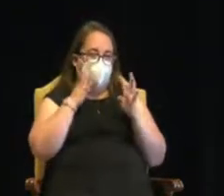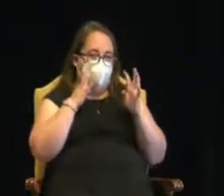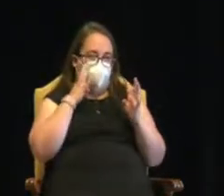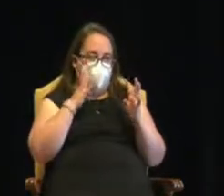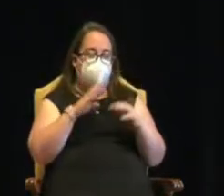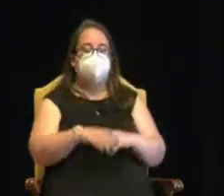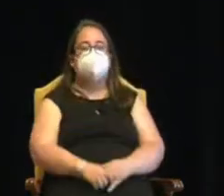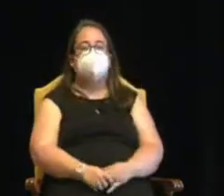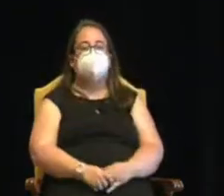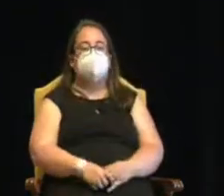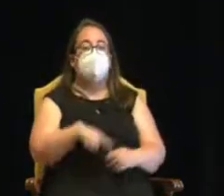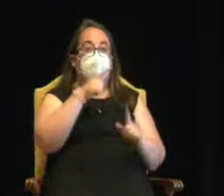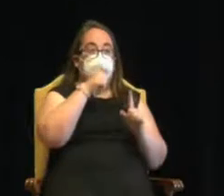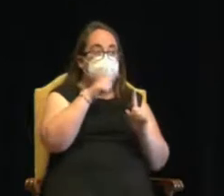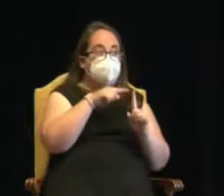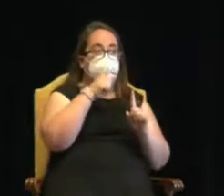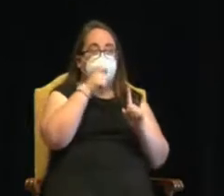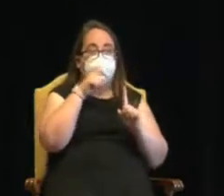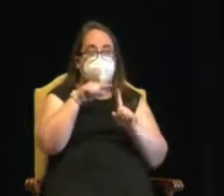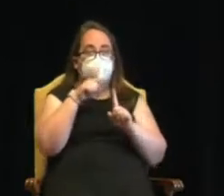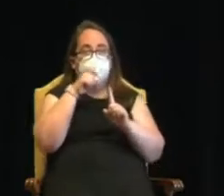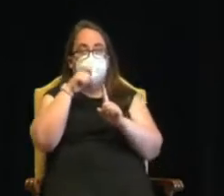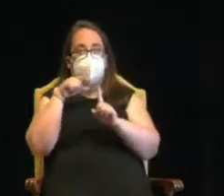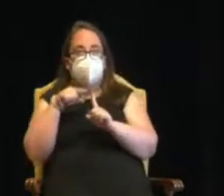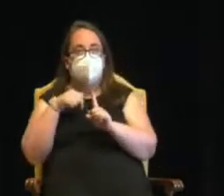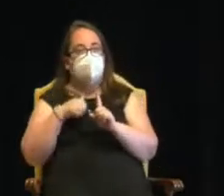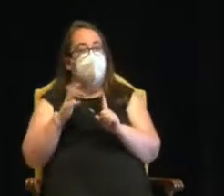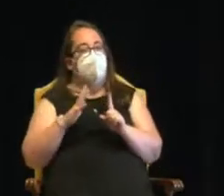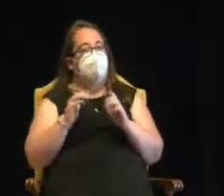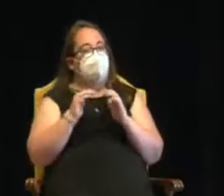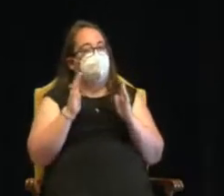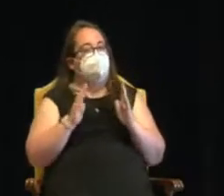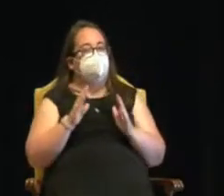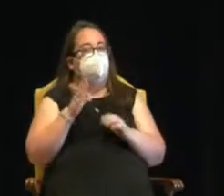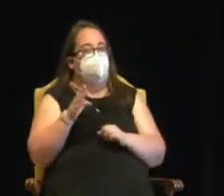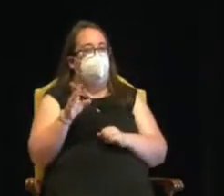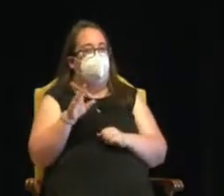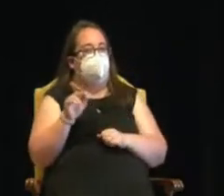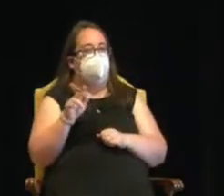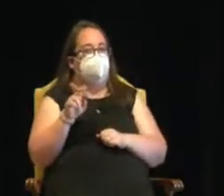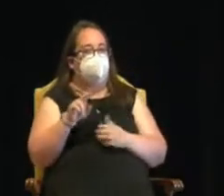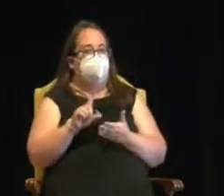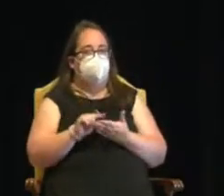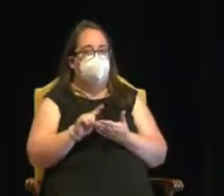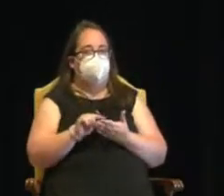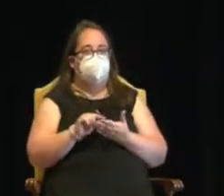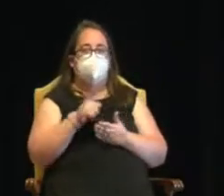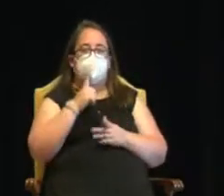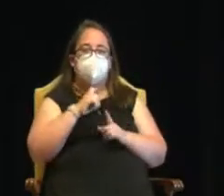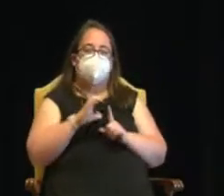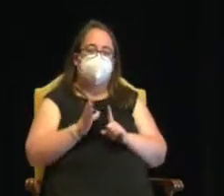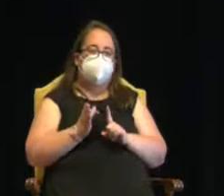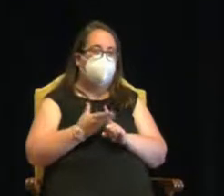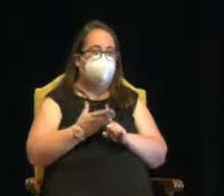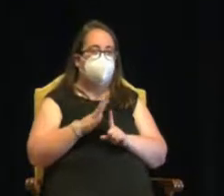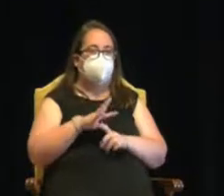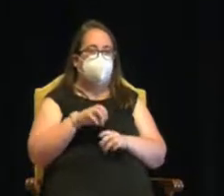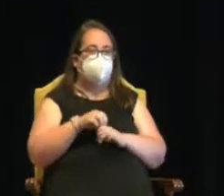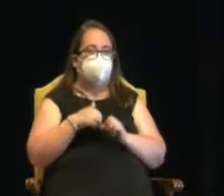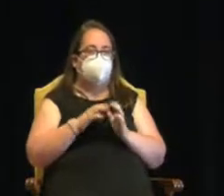just like, okay, who's this? Who's this? And I have former colleagues at the Baltimore Sun who are absolutely convinced they're in my